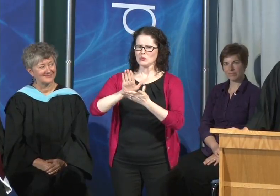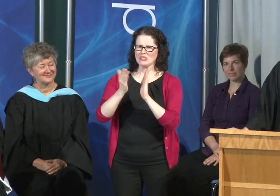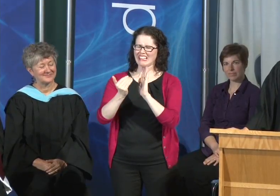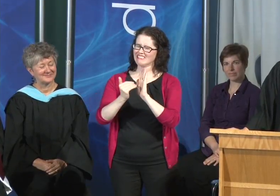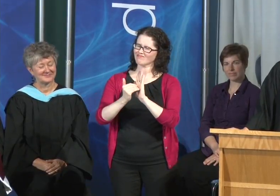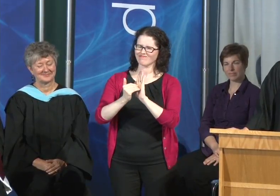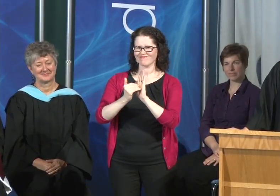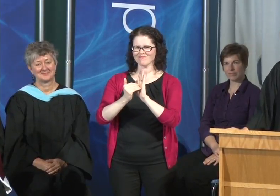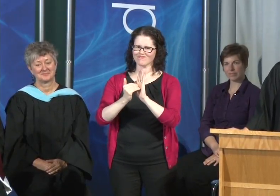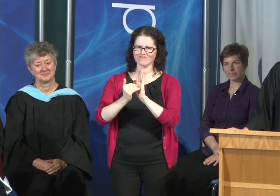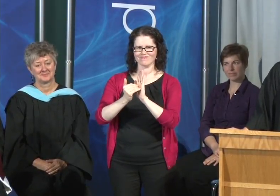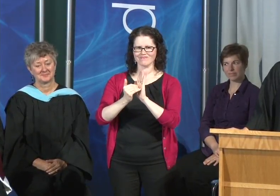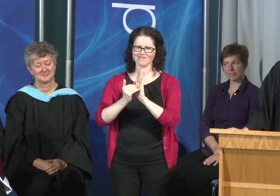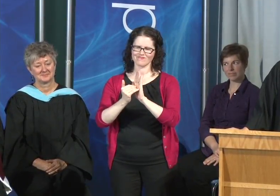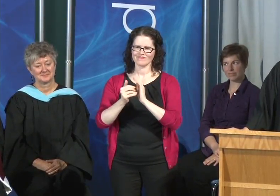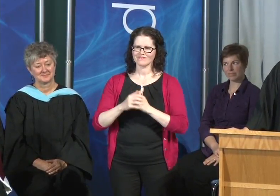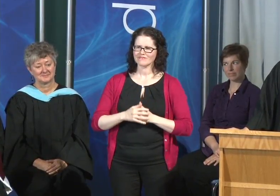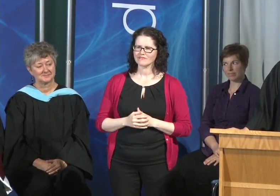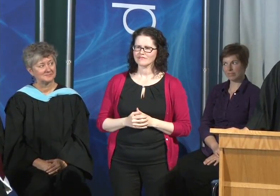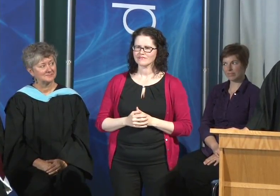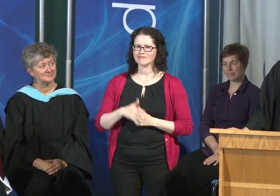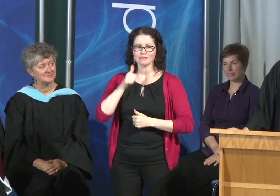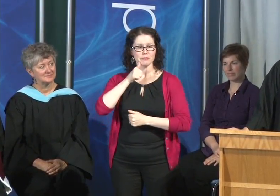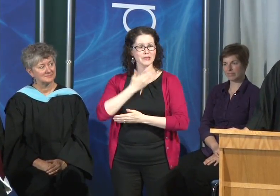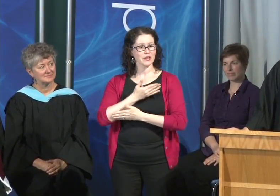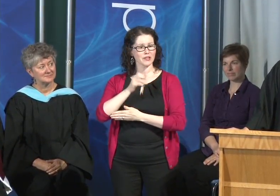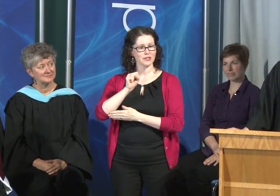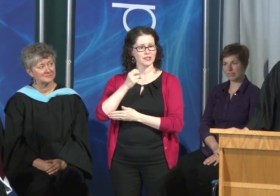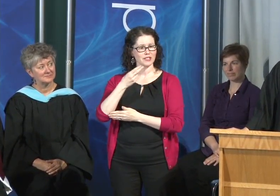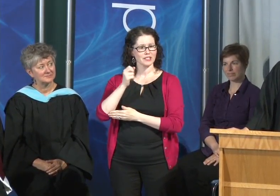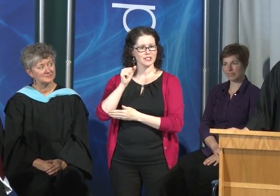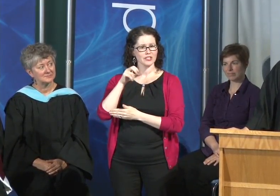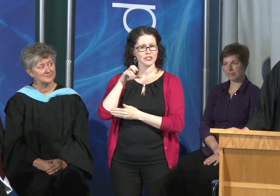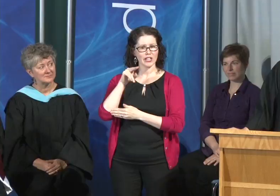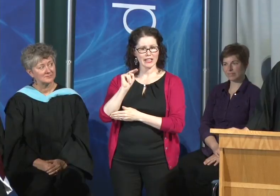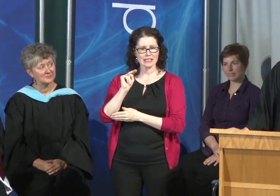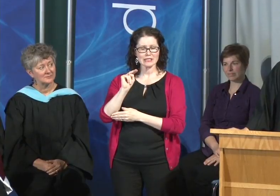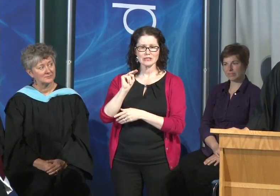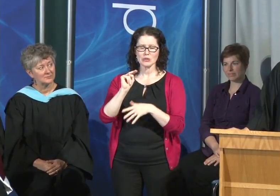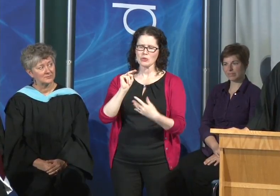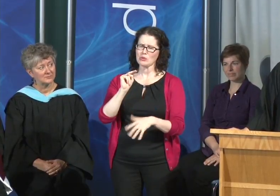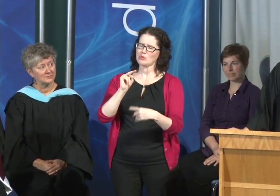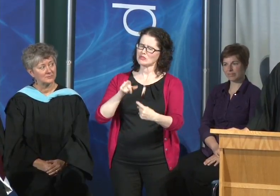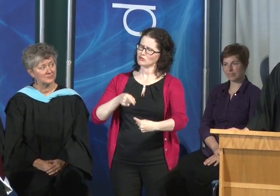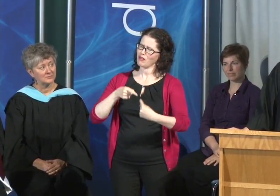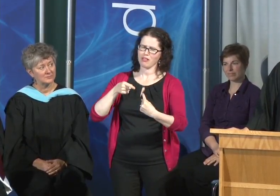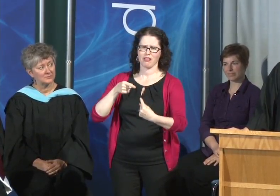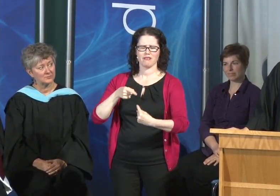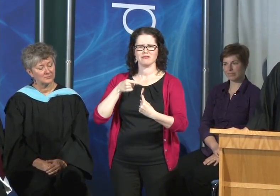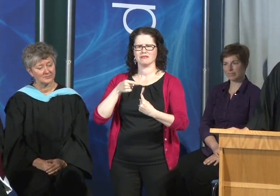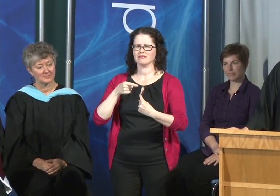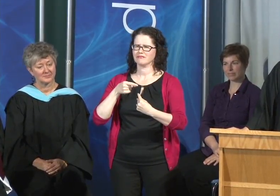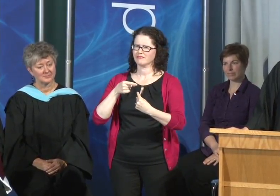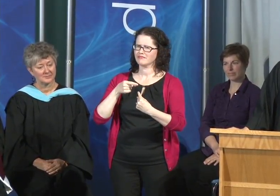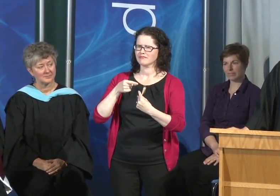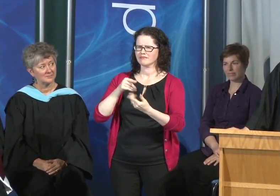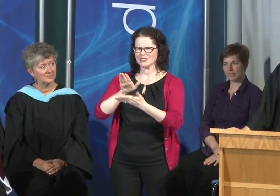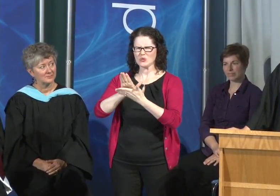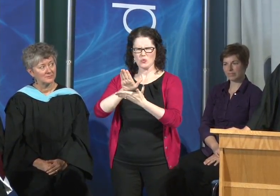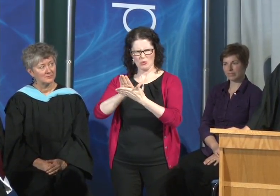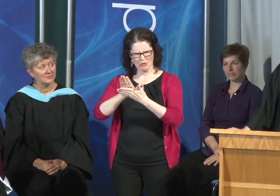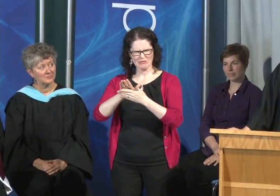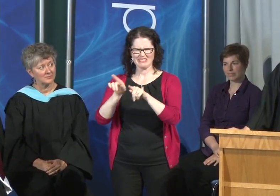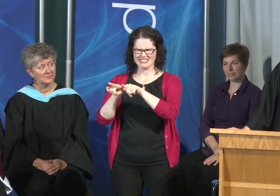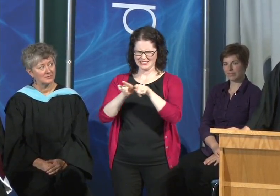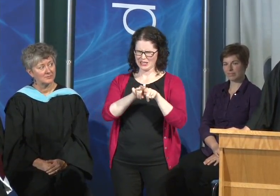again. And similarly, our daughter Shannon had some almost insurmountable struggles when she went to school. And as parents, we